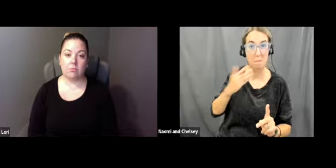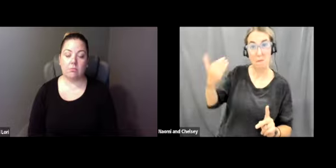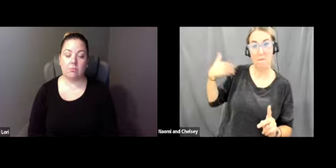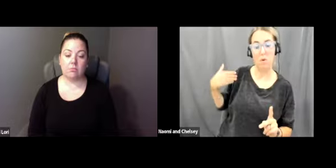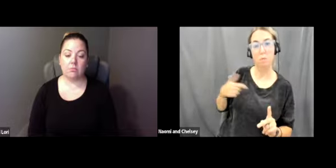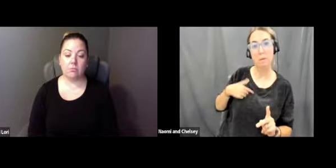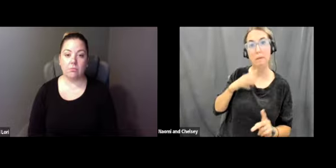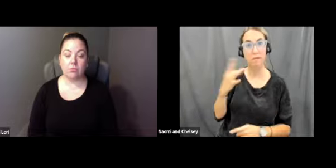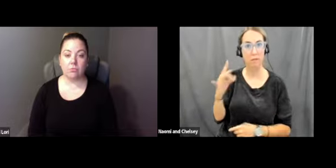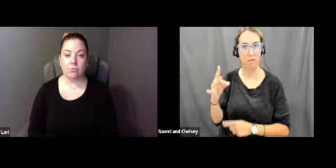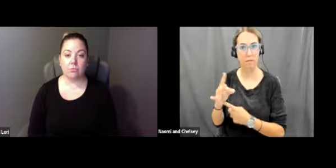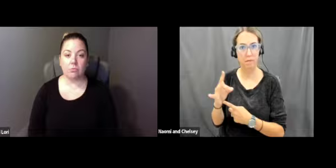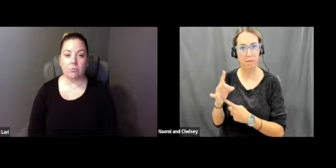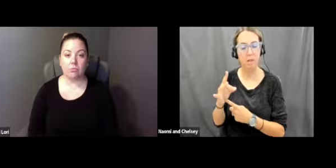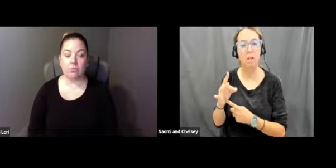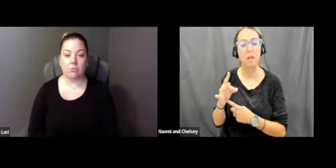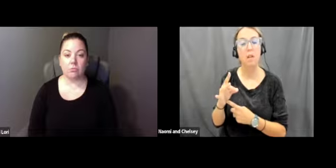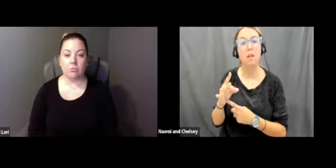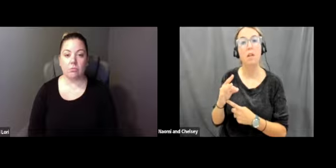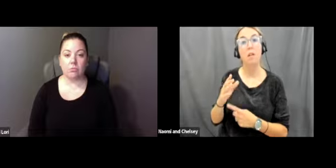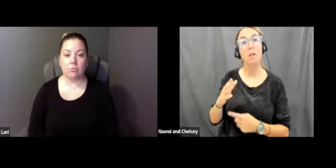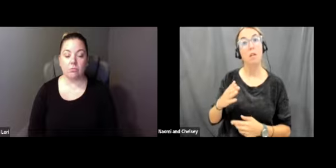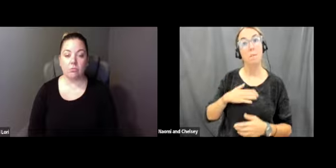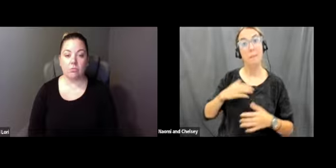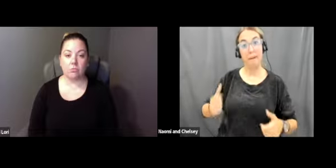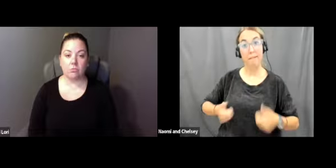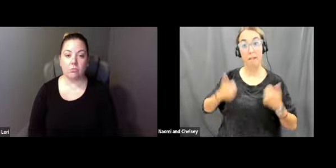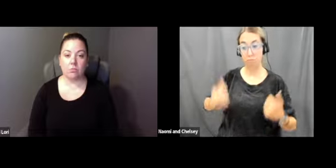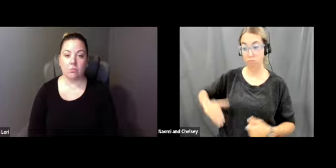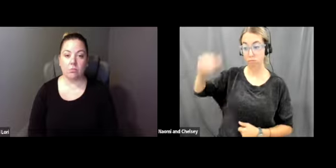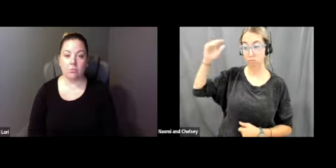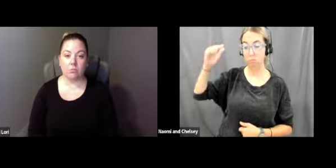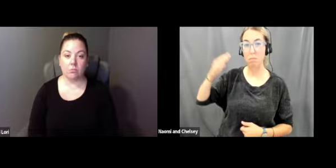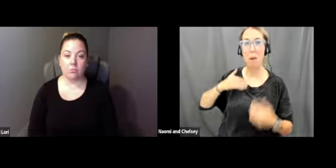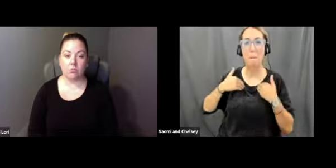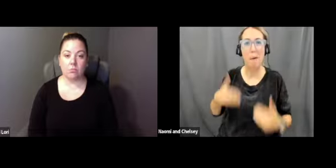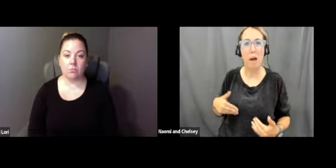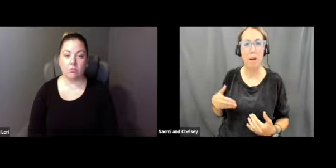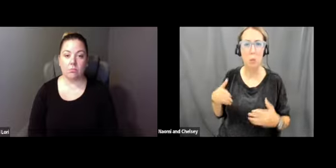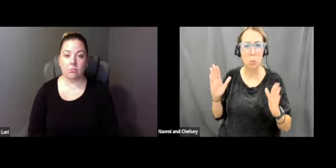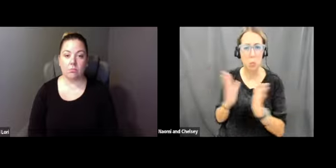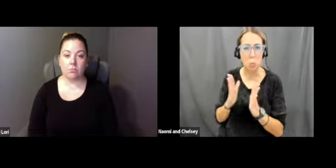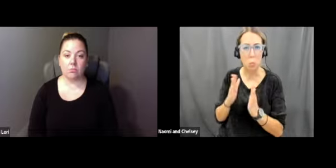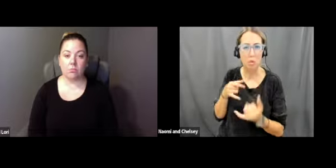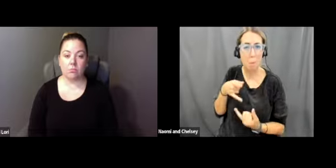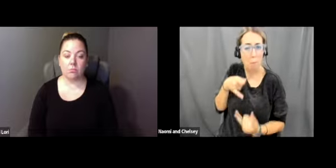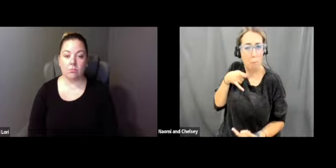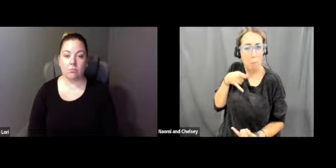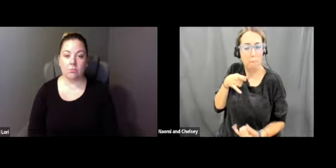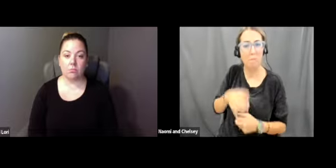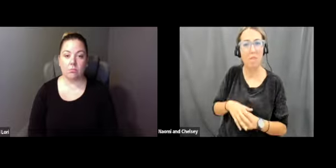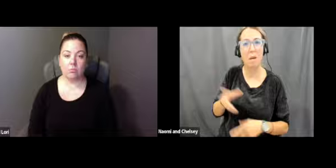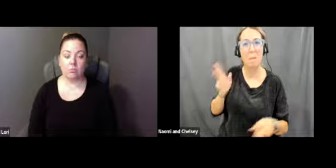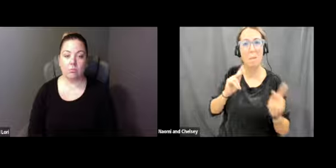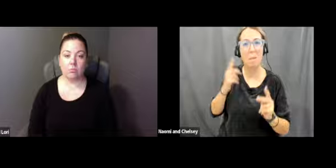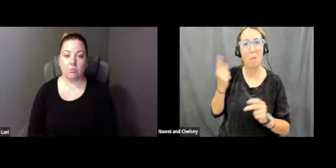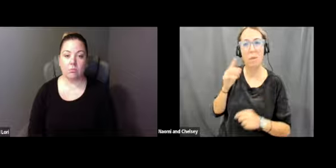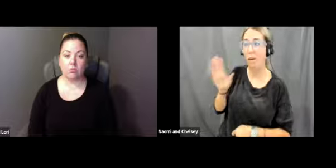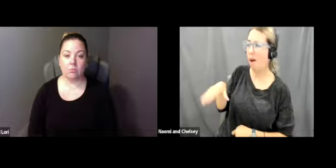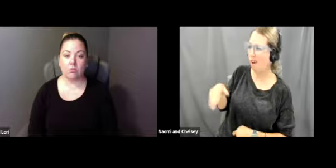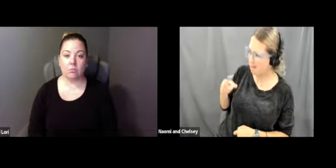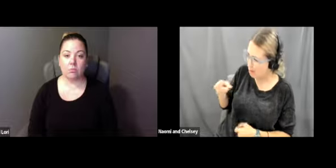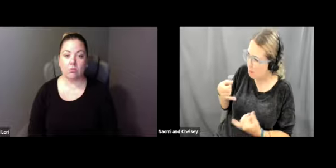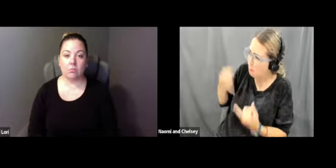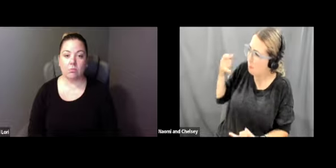very small frame. And so my whole life, everyone told me, you're so skinny. And they would come up and grab